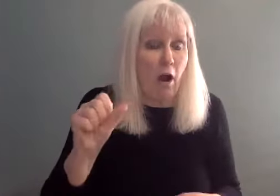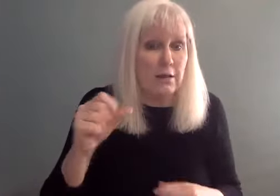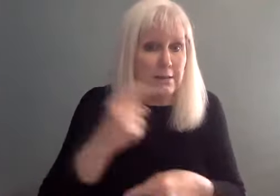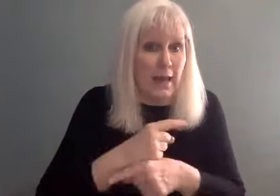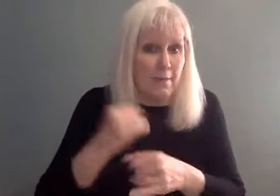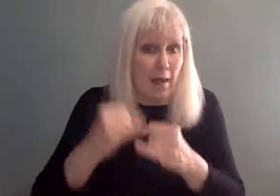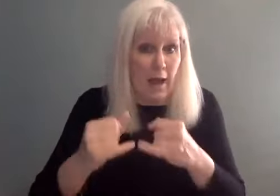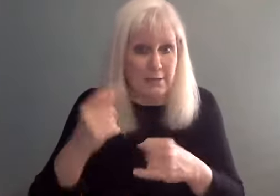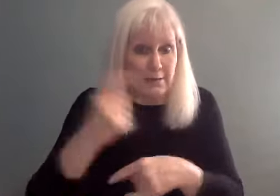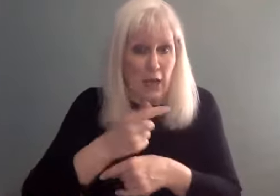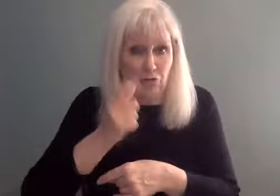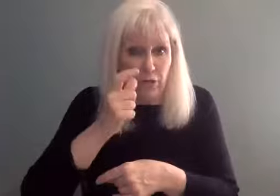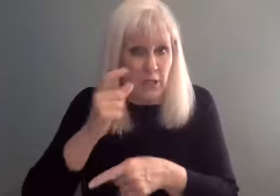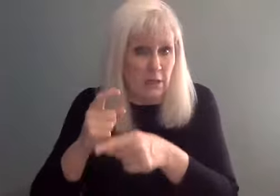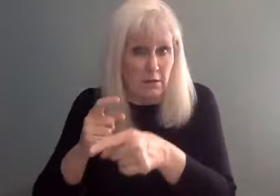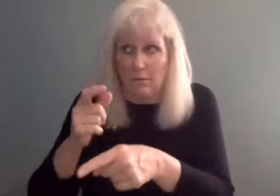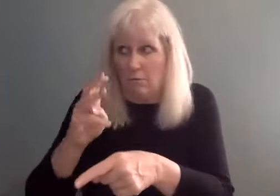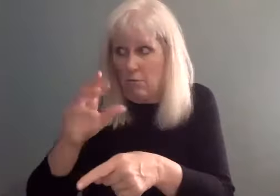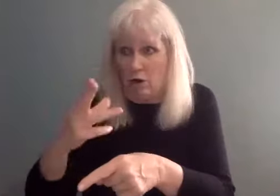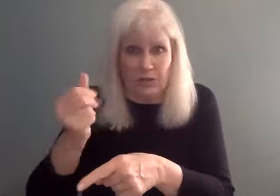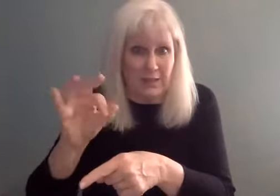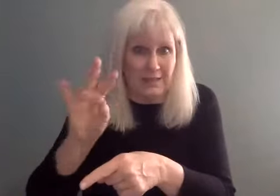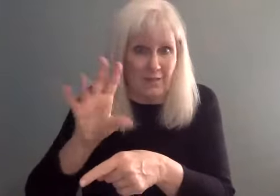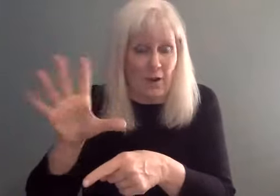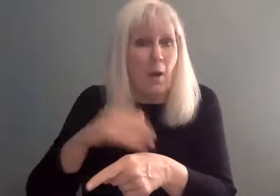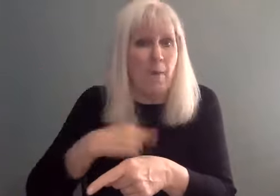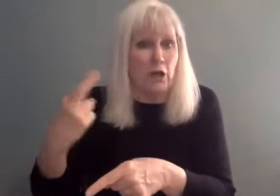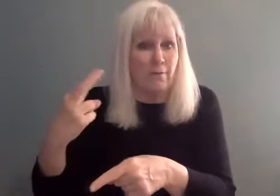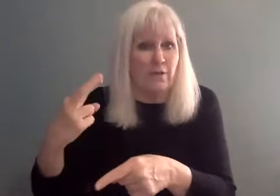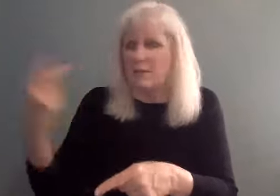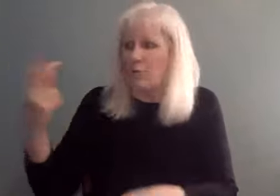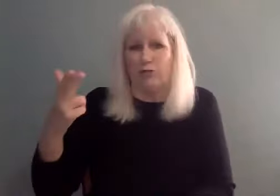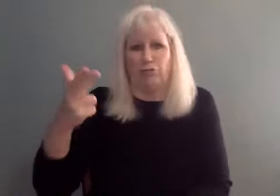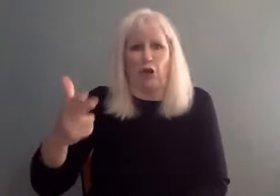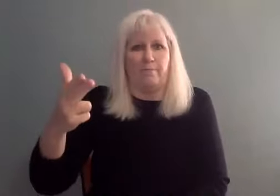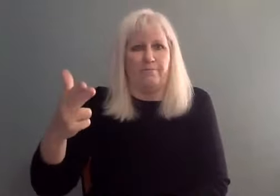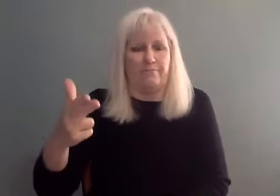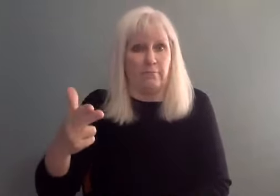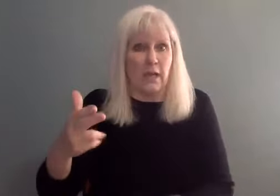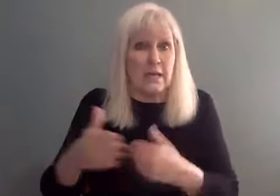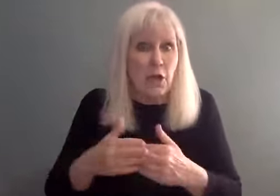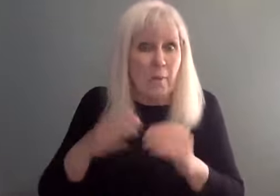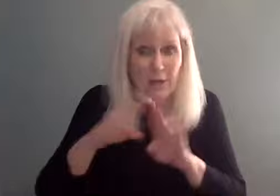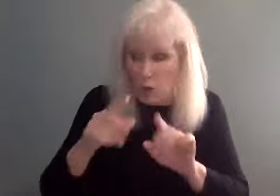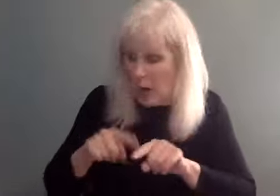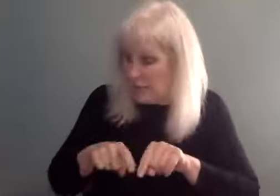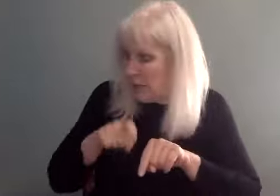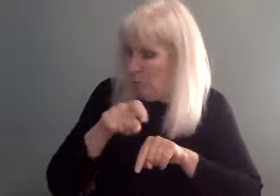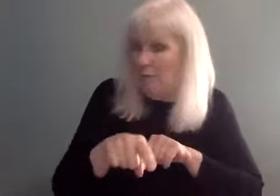February, March of 1975. And I had to step over his body. He was outside my door, and I felt very guilty. I didn't know what happened. I was